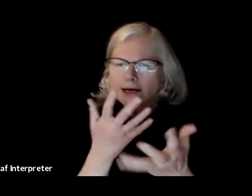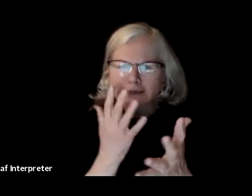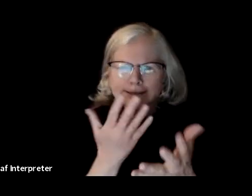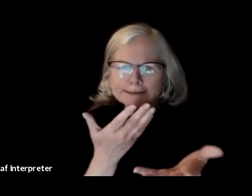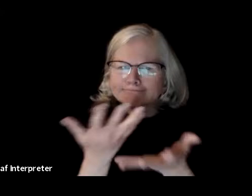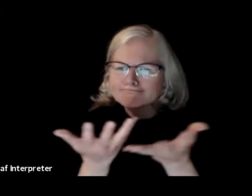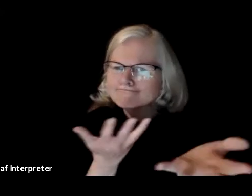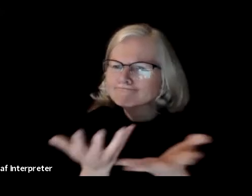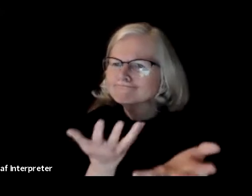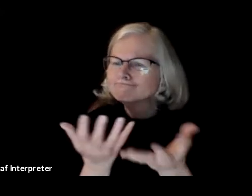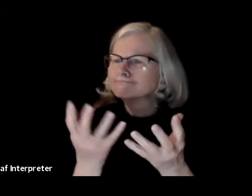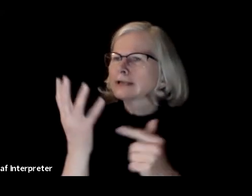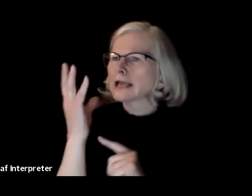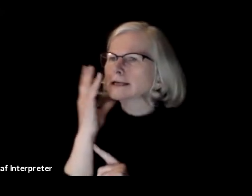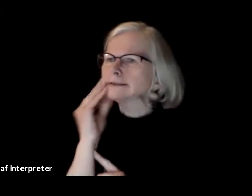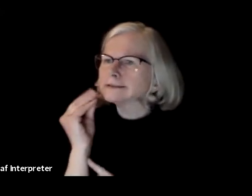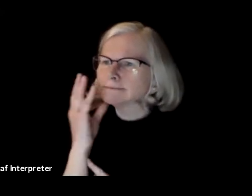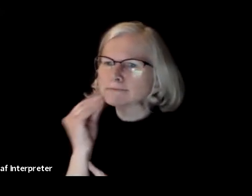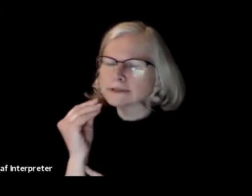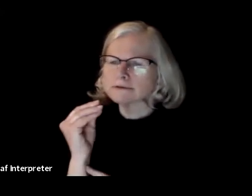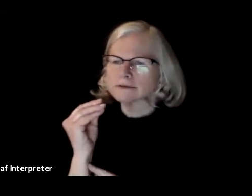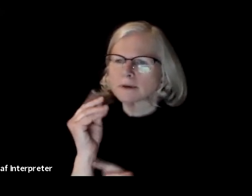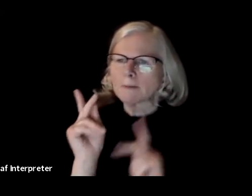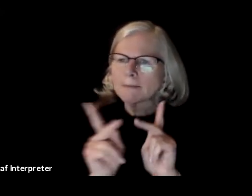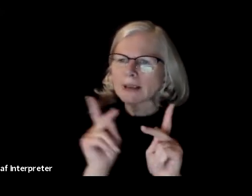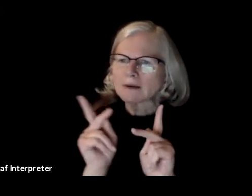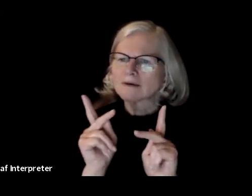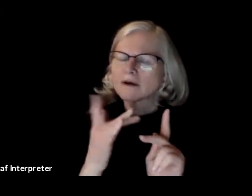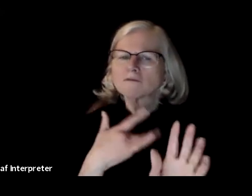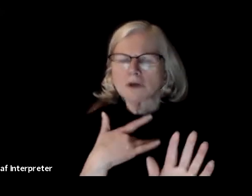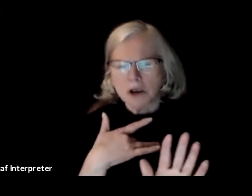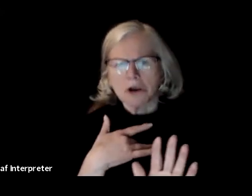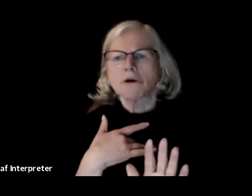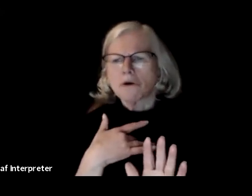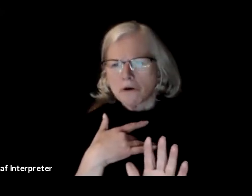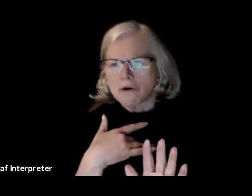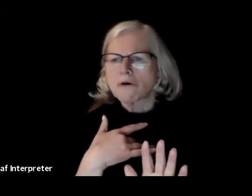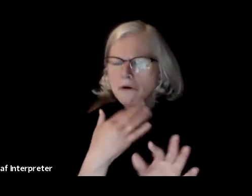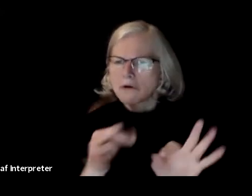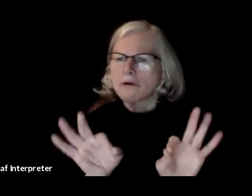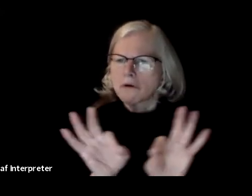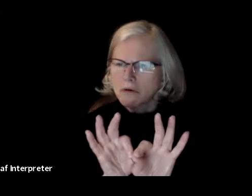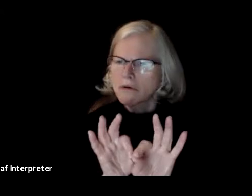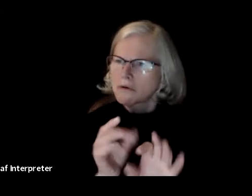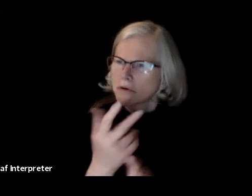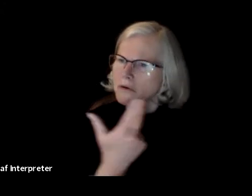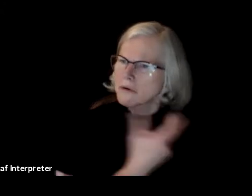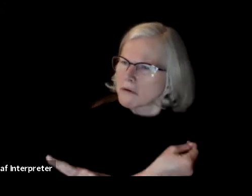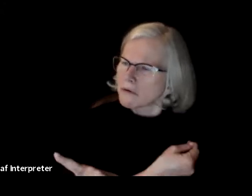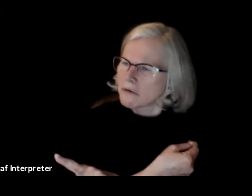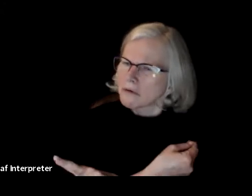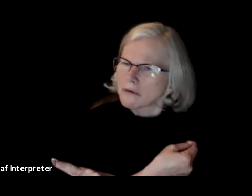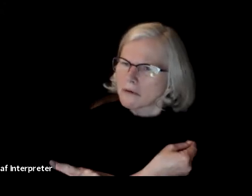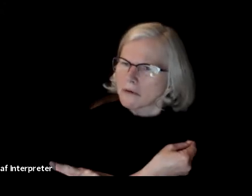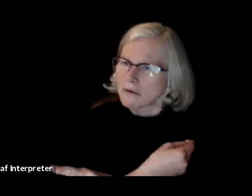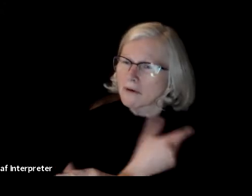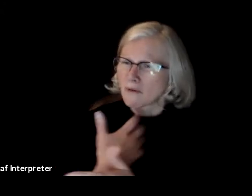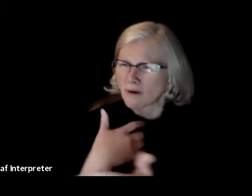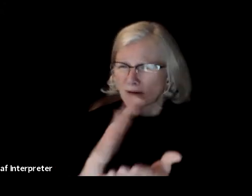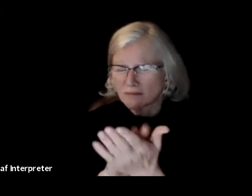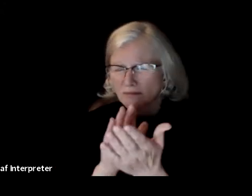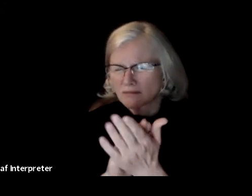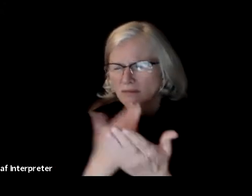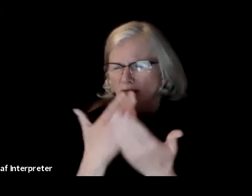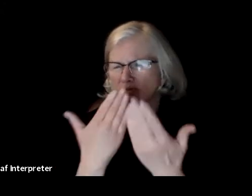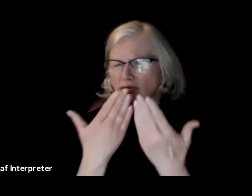thing to get by others that they feel they're missing something. And kudos to the Department of Health, the work we've done